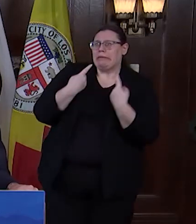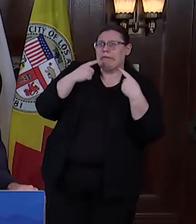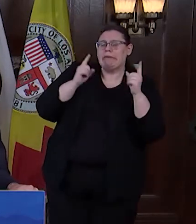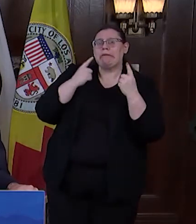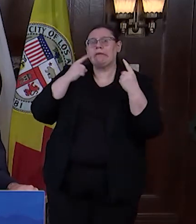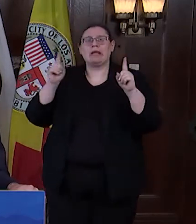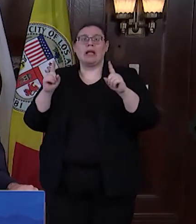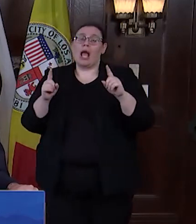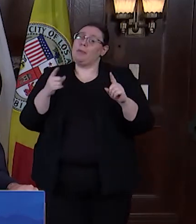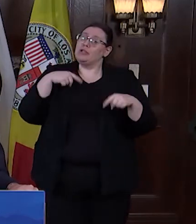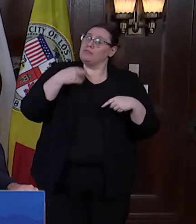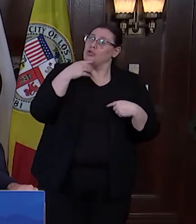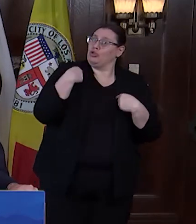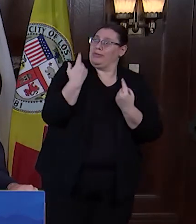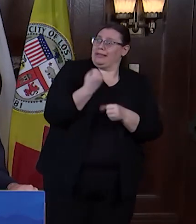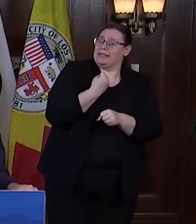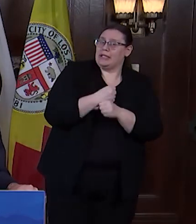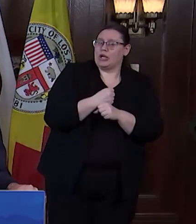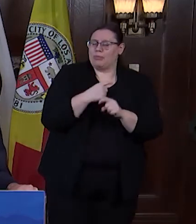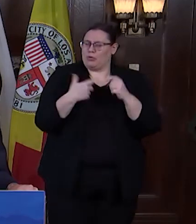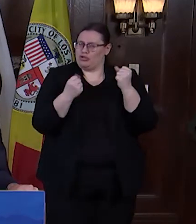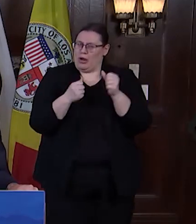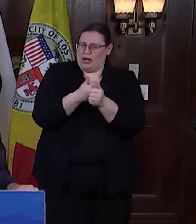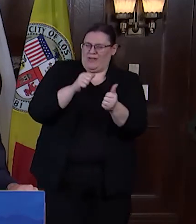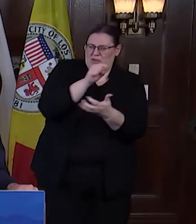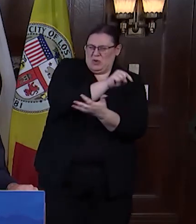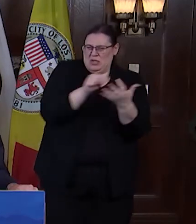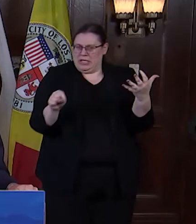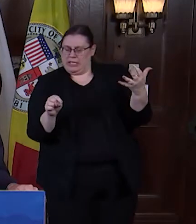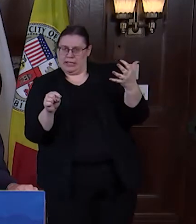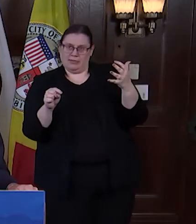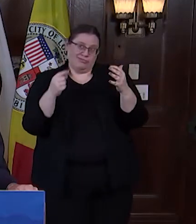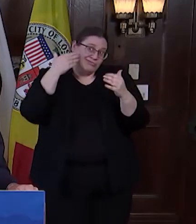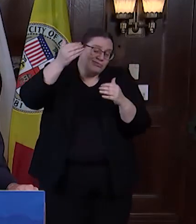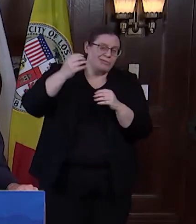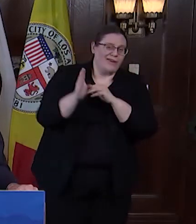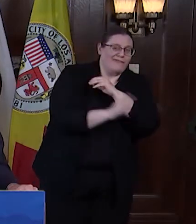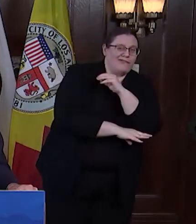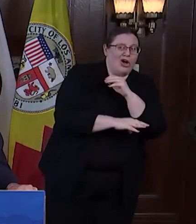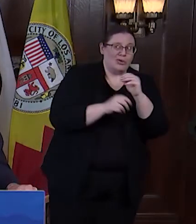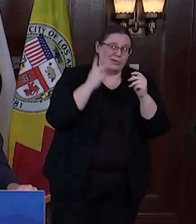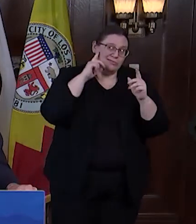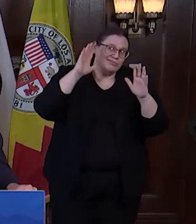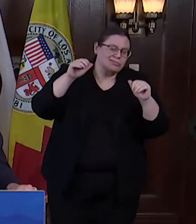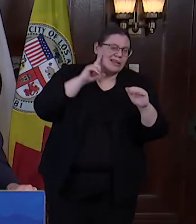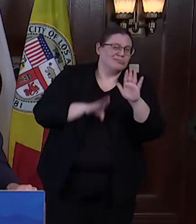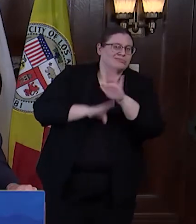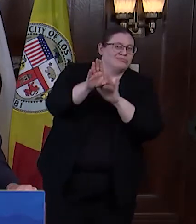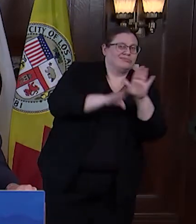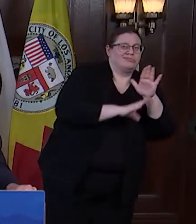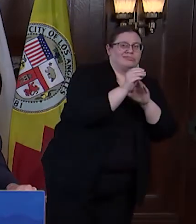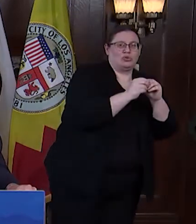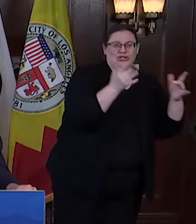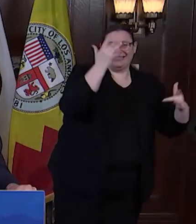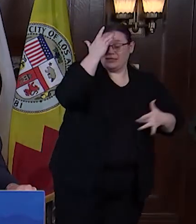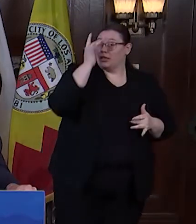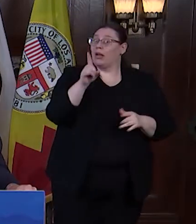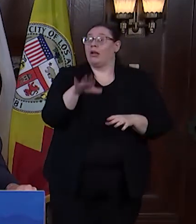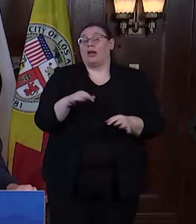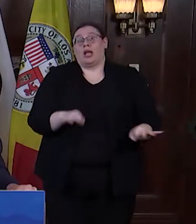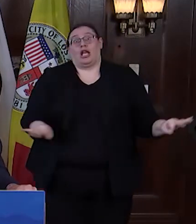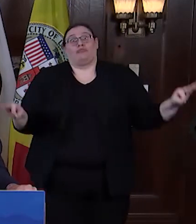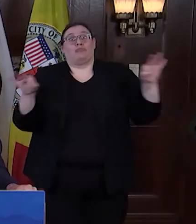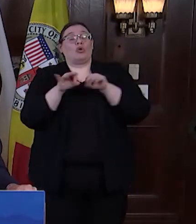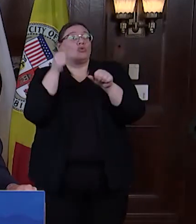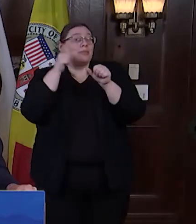year, those 2 or 3 pinch points we're trying to avoid as we go into the fall and we see cases tick up. And one more important thing, remember that